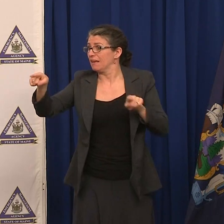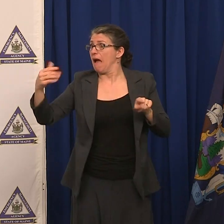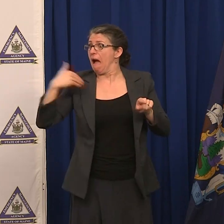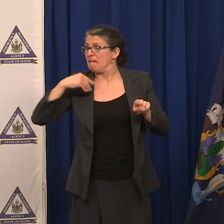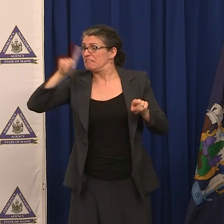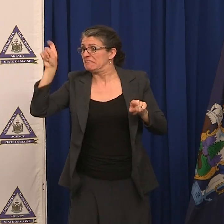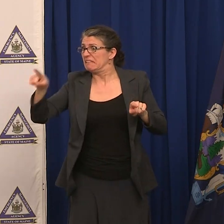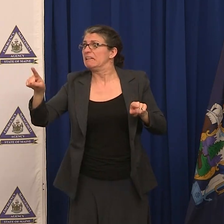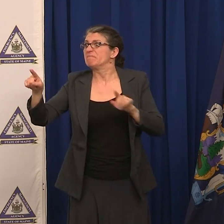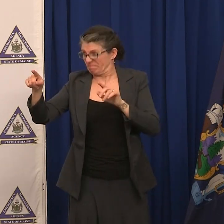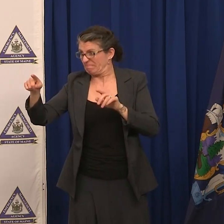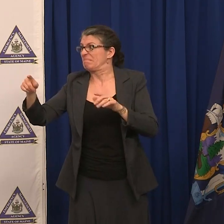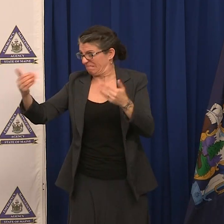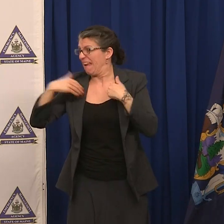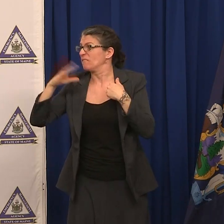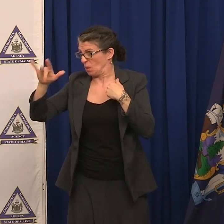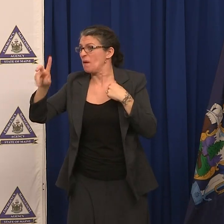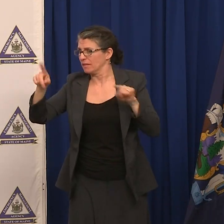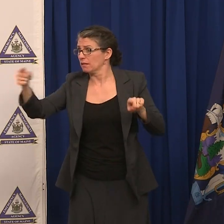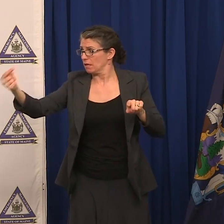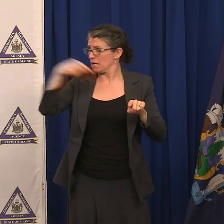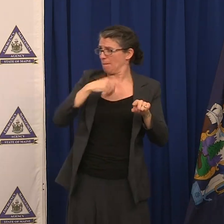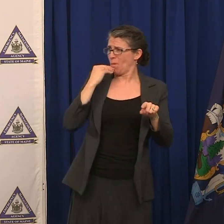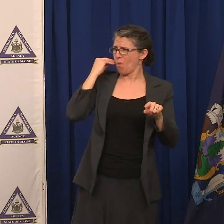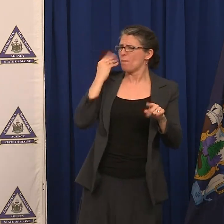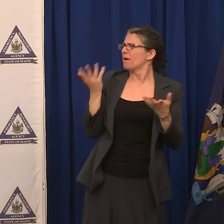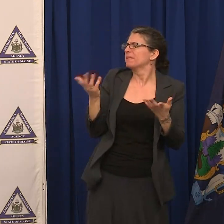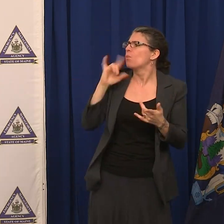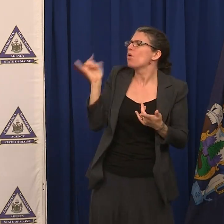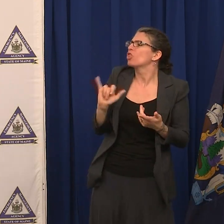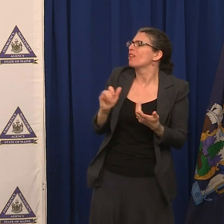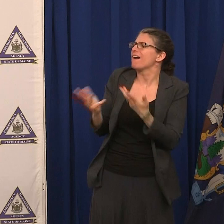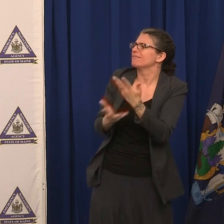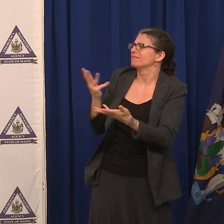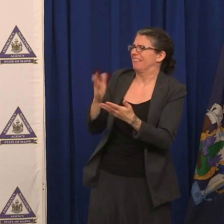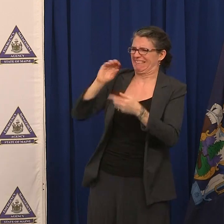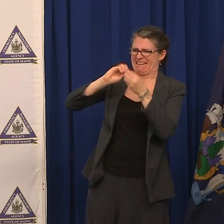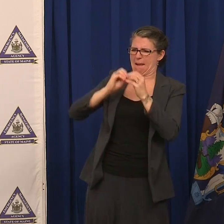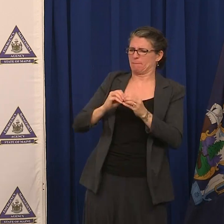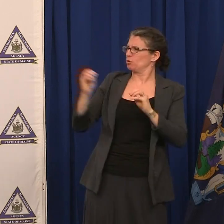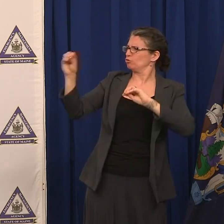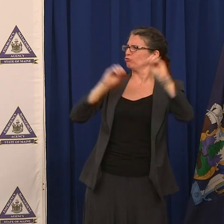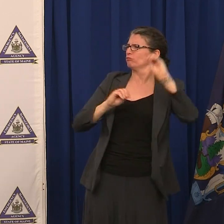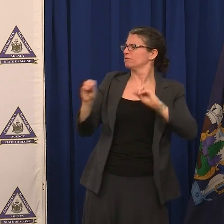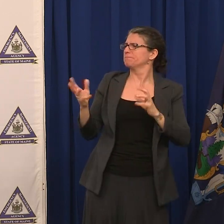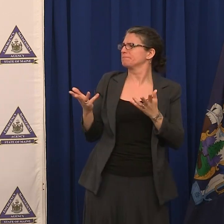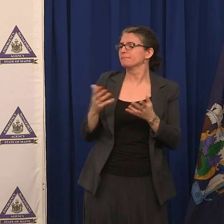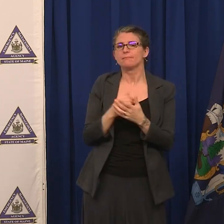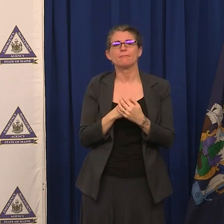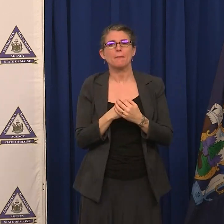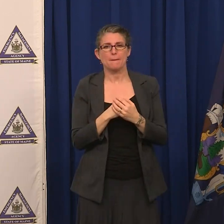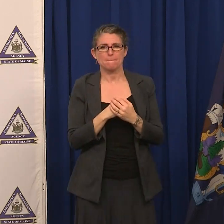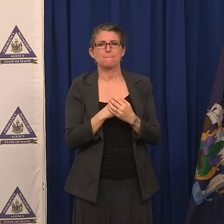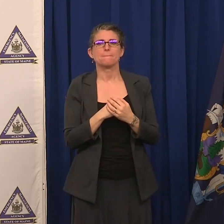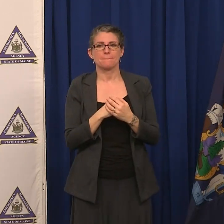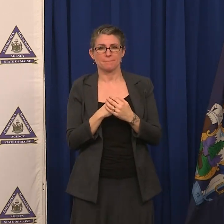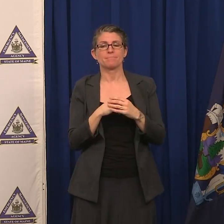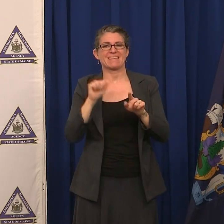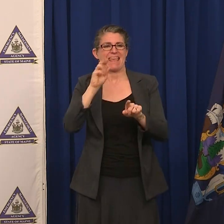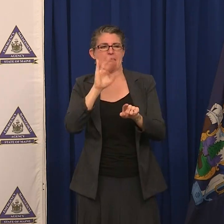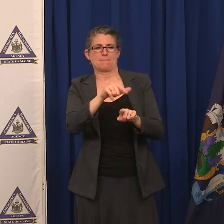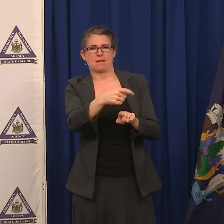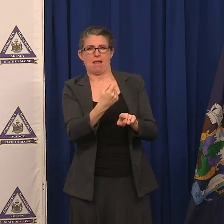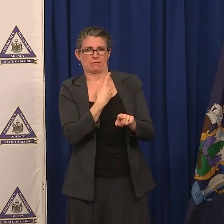numbers or on their state's roster? Good. So Amy's question is how state health departments across the country